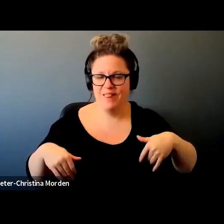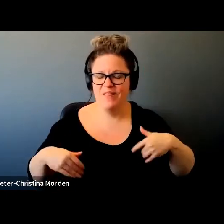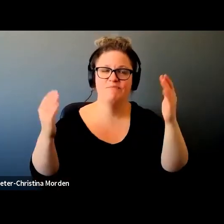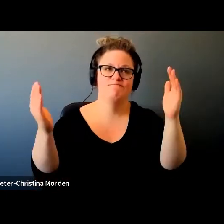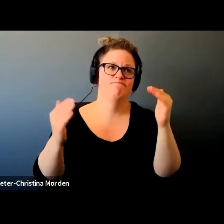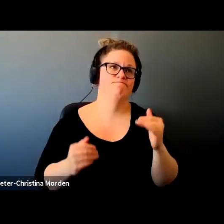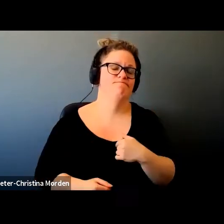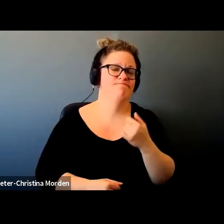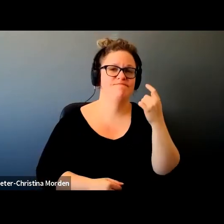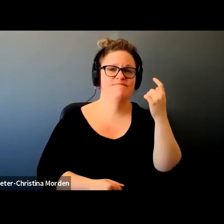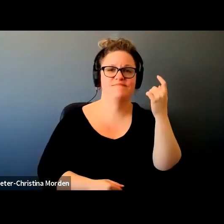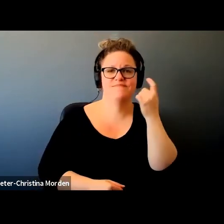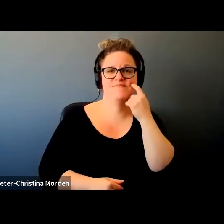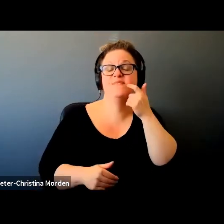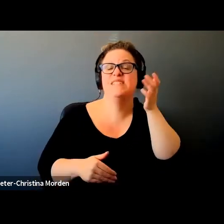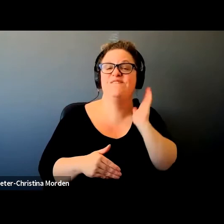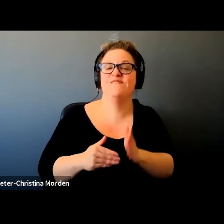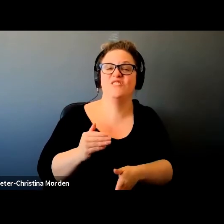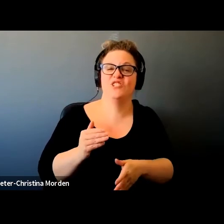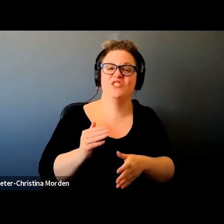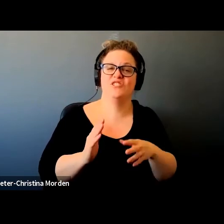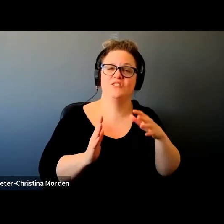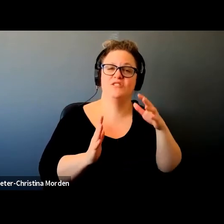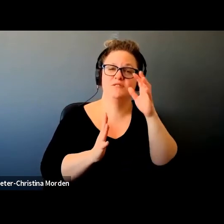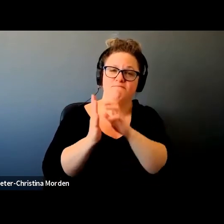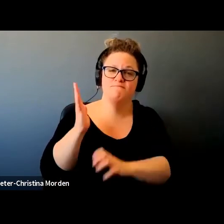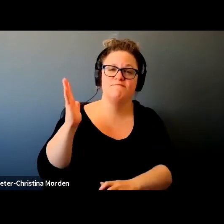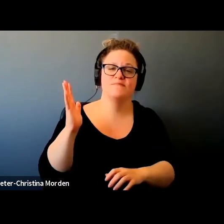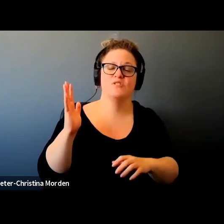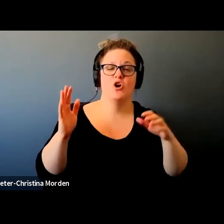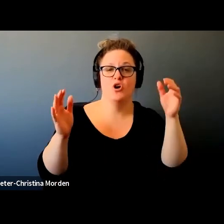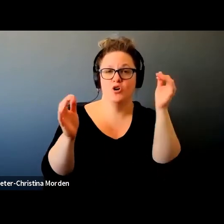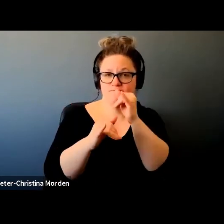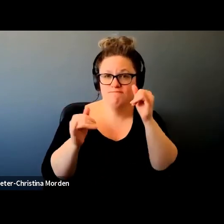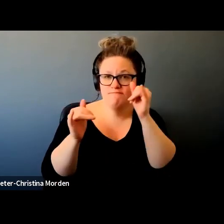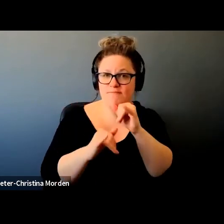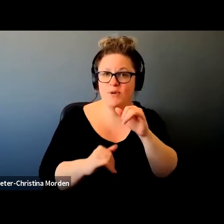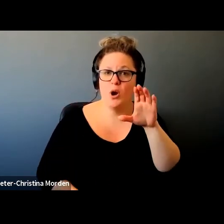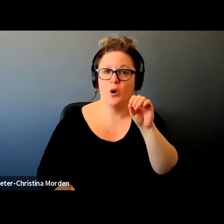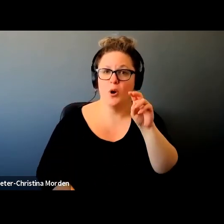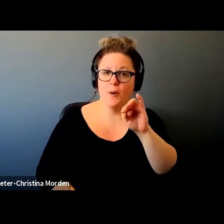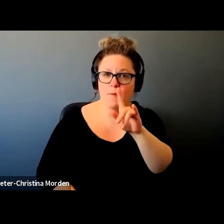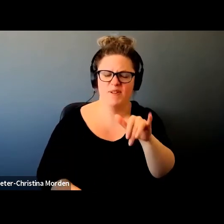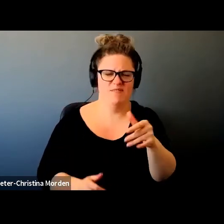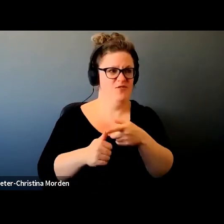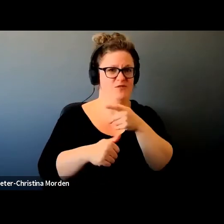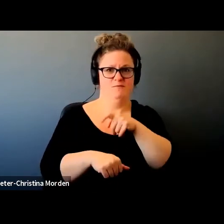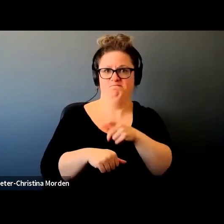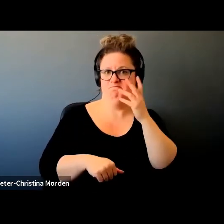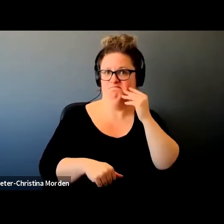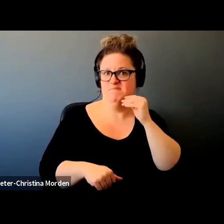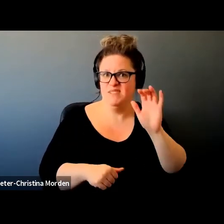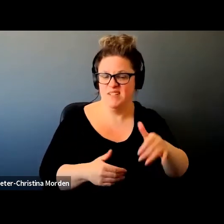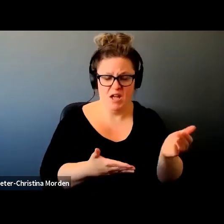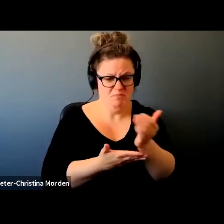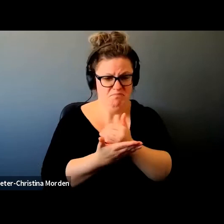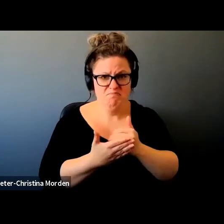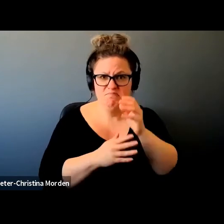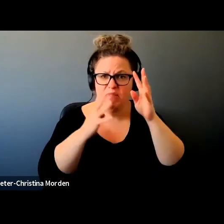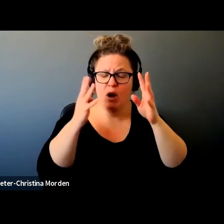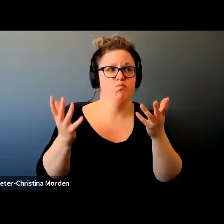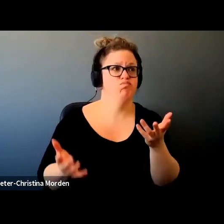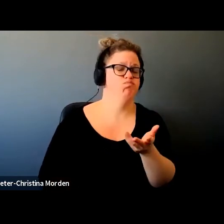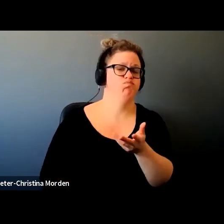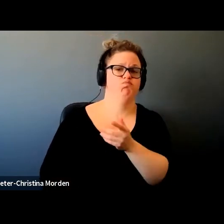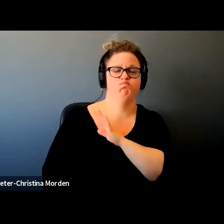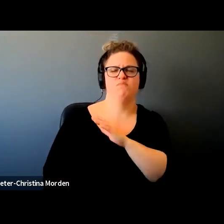comedy, and it's really the first time that I got paid to write and perform something like that. And that was kind of like, those sweet jobs